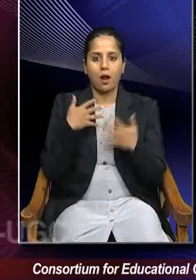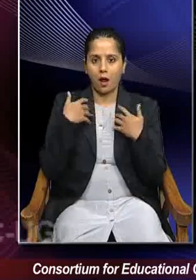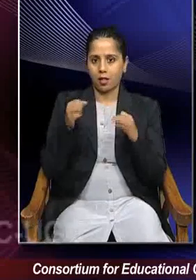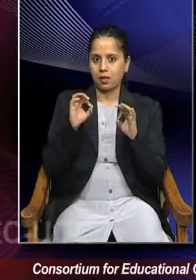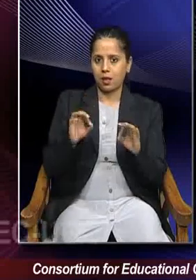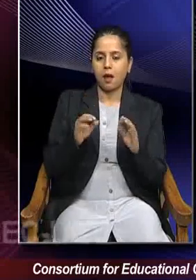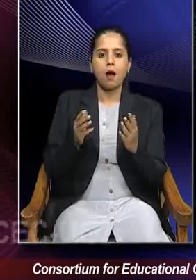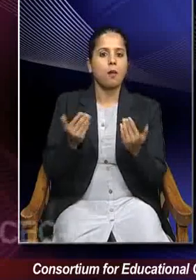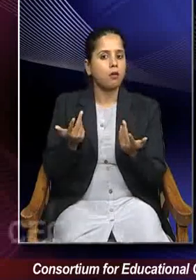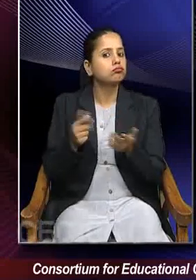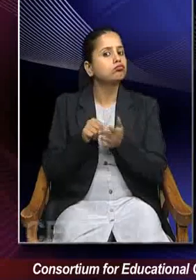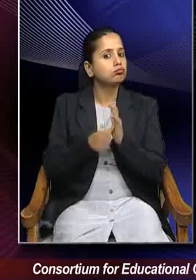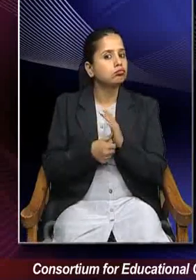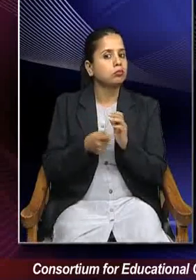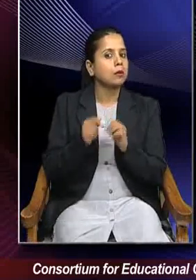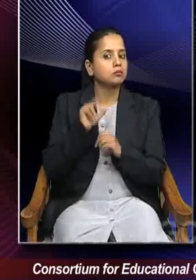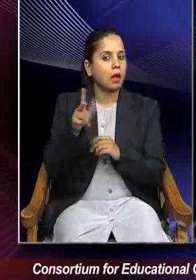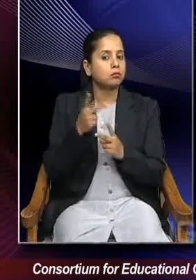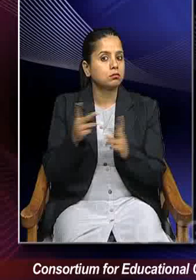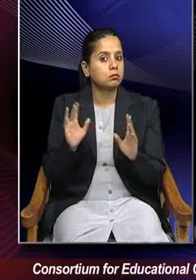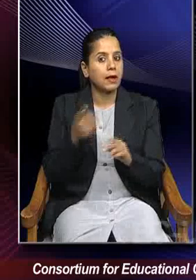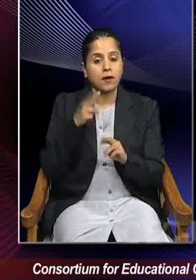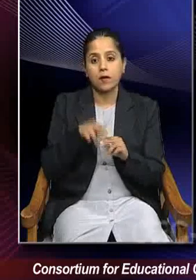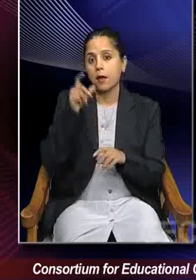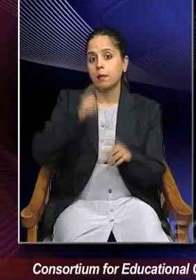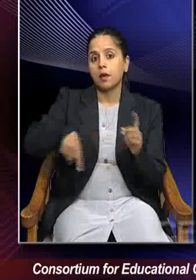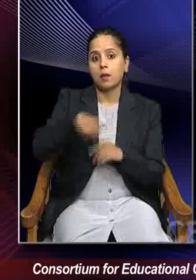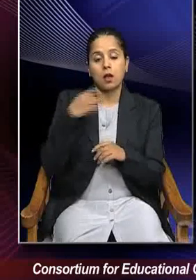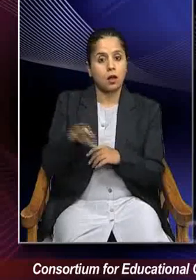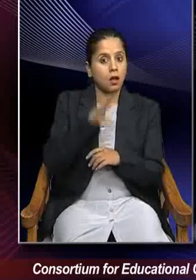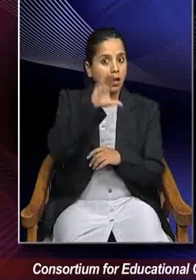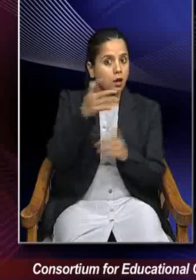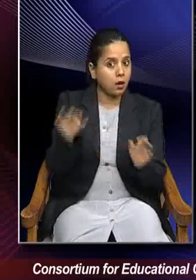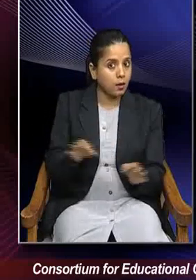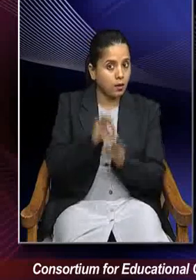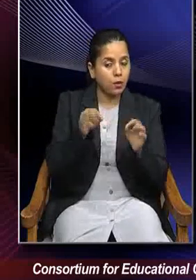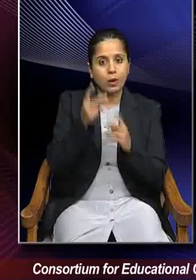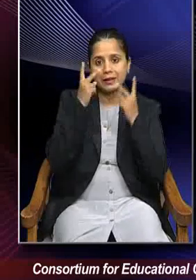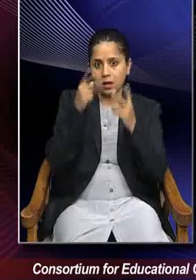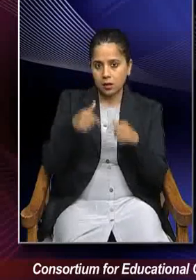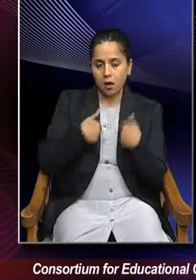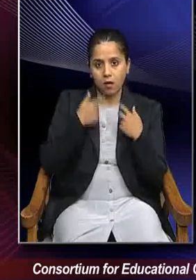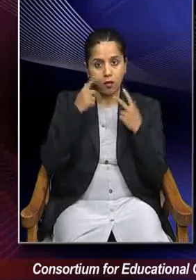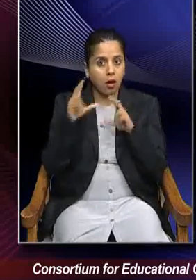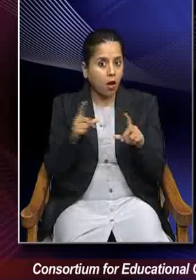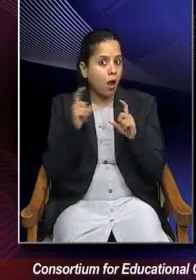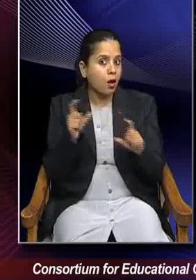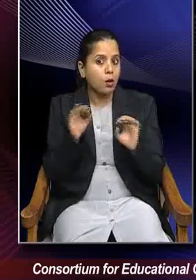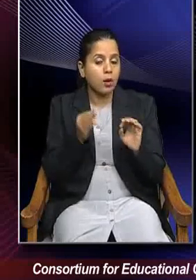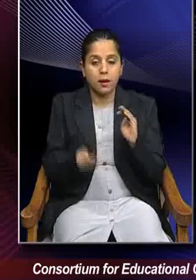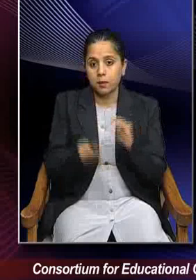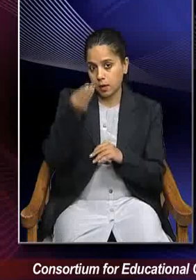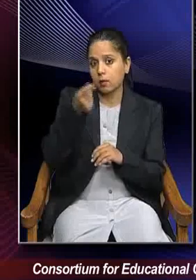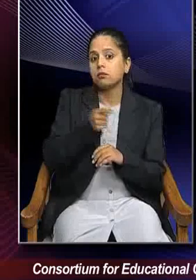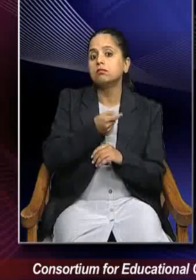well-being, it has huge cost. Because if people are not able to invest time in looking after themselves, it has a huge